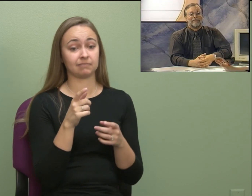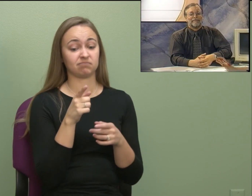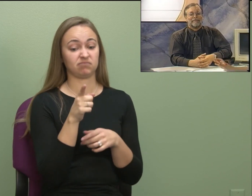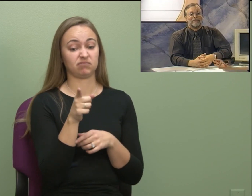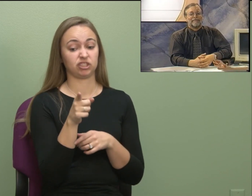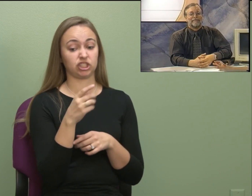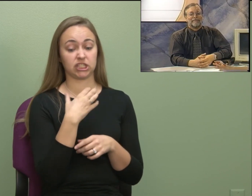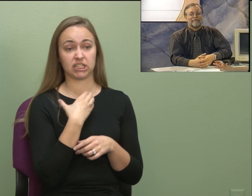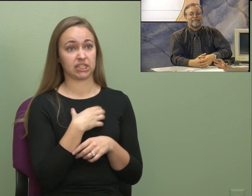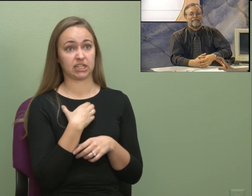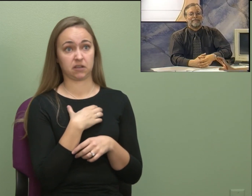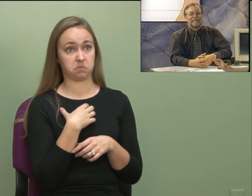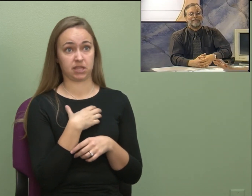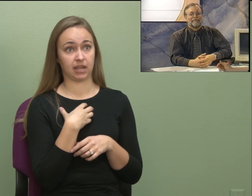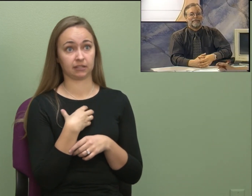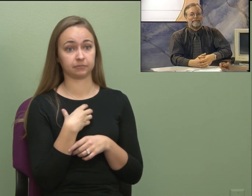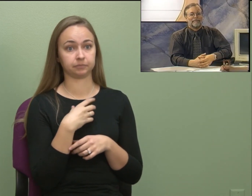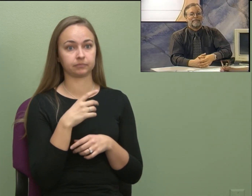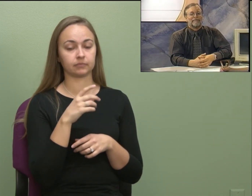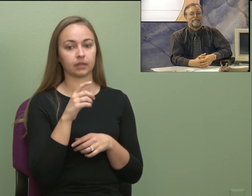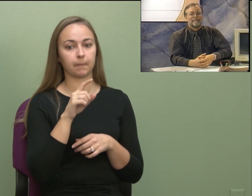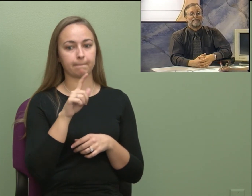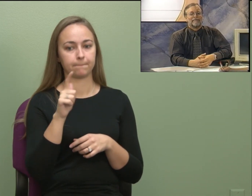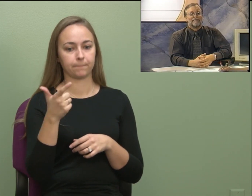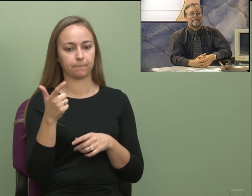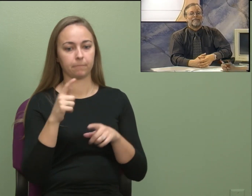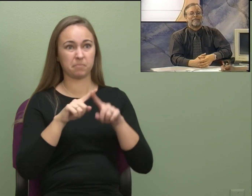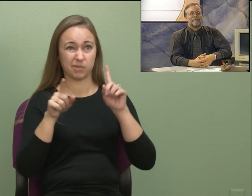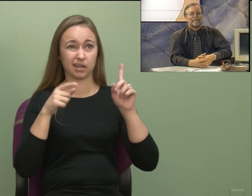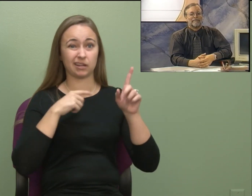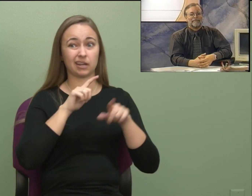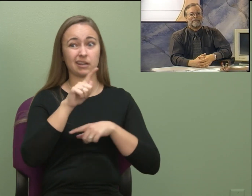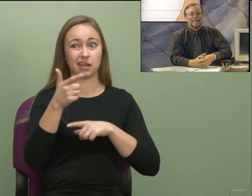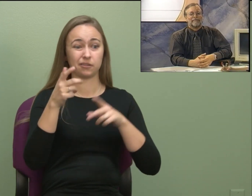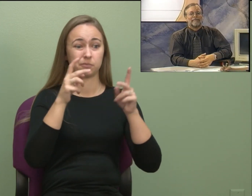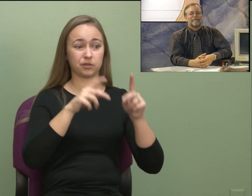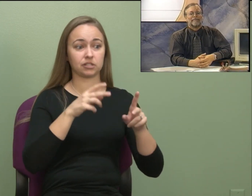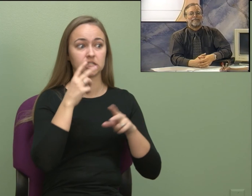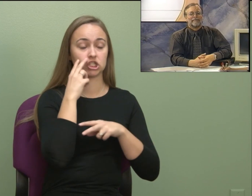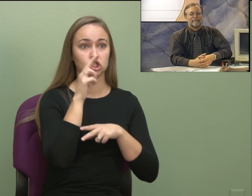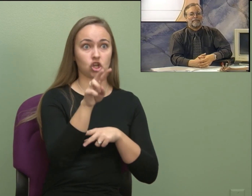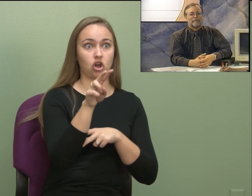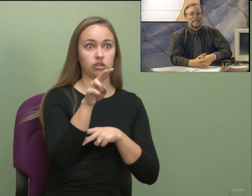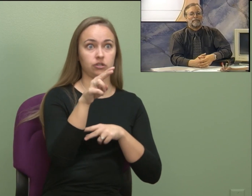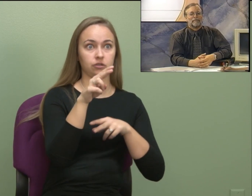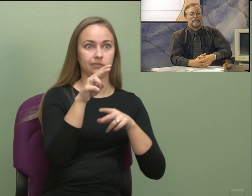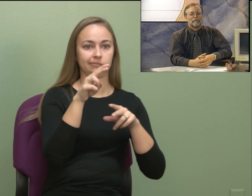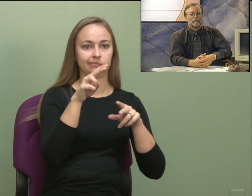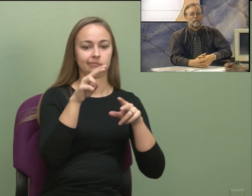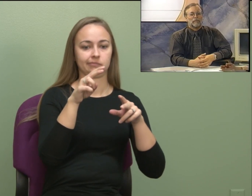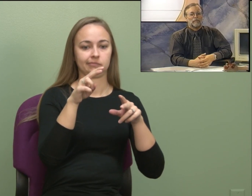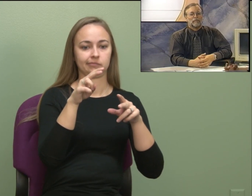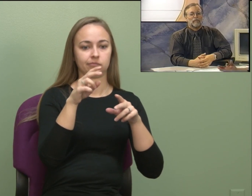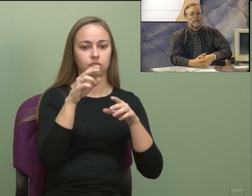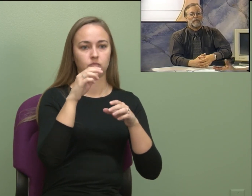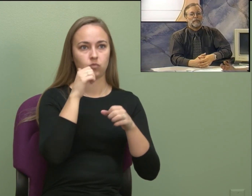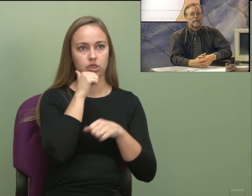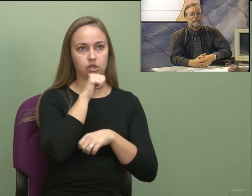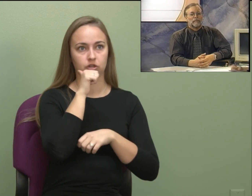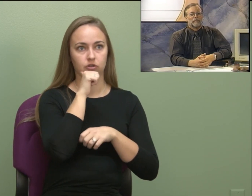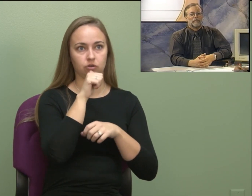someone else complained that they saw you. And so that's just not a professional behavior. So just make